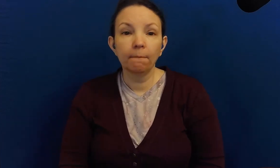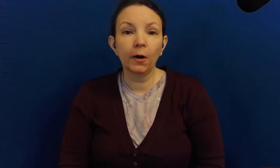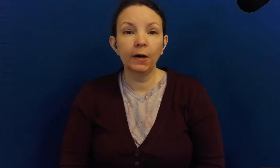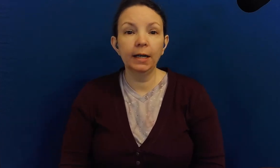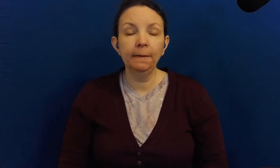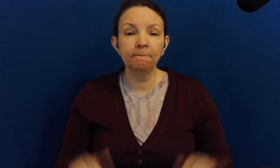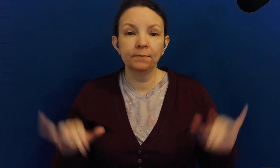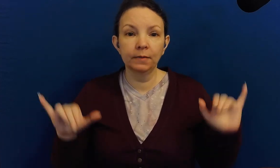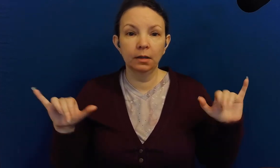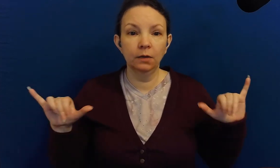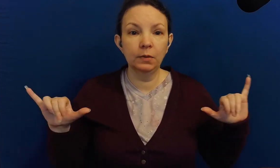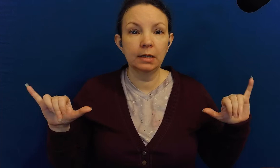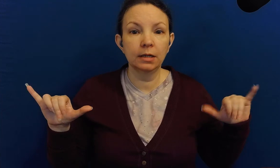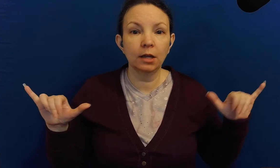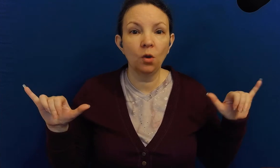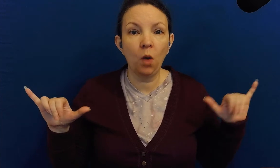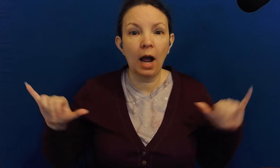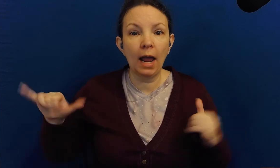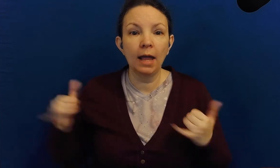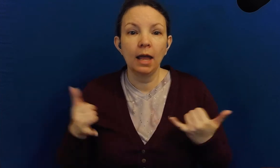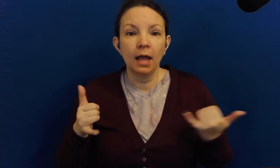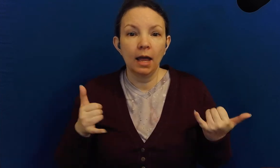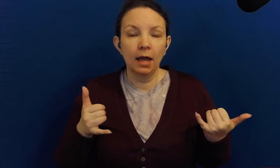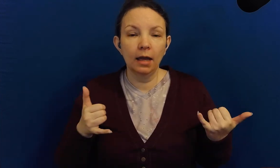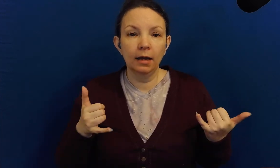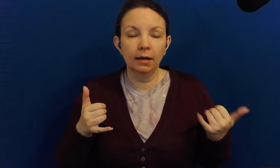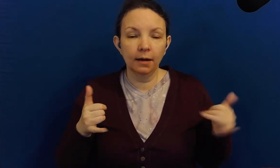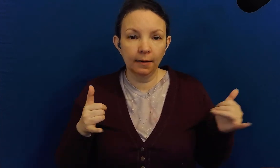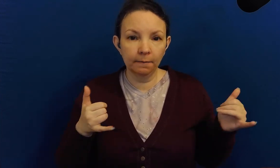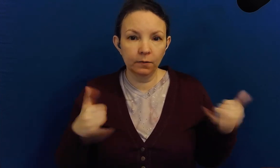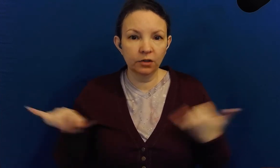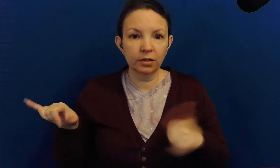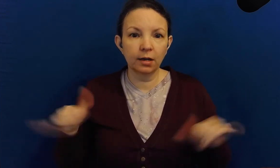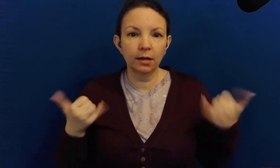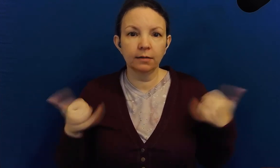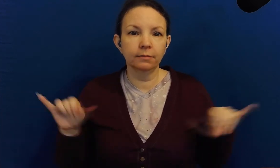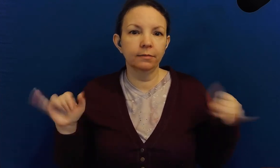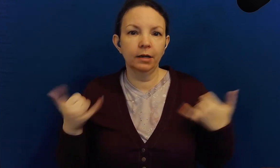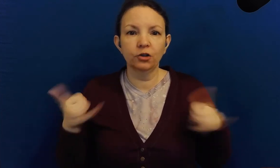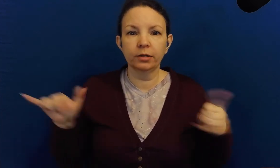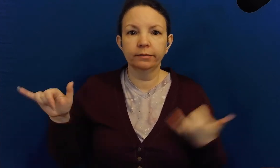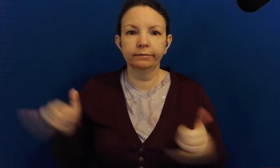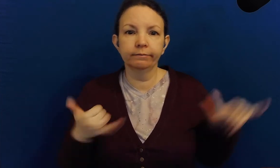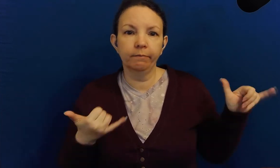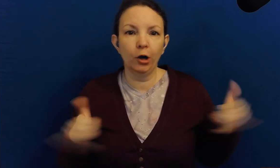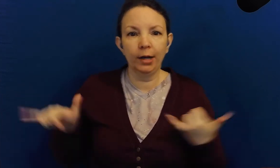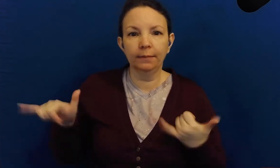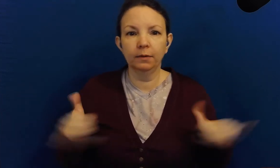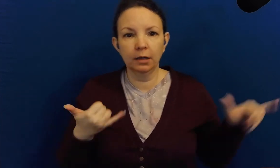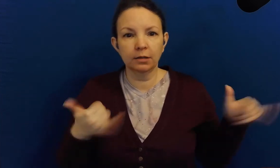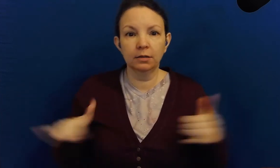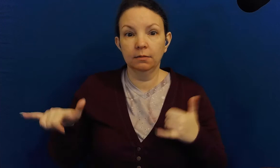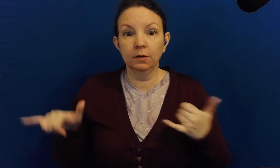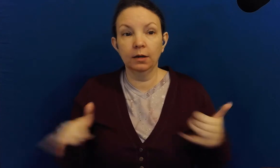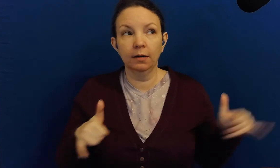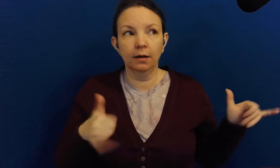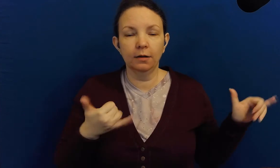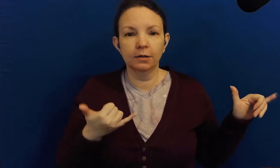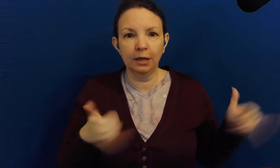Party, if we can take the Y, and we're just going to go, they just party. They're synchronizing